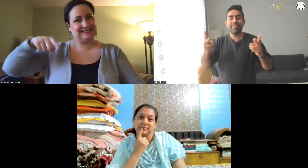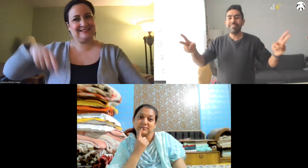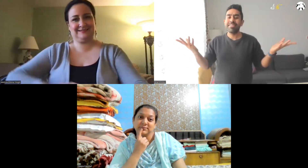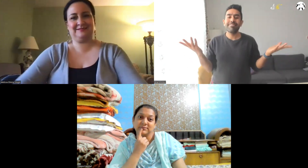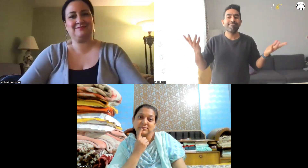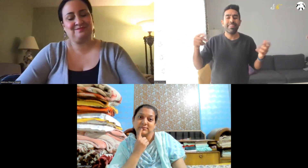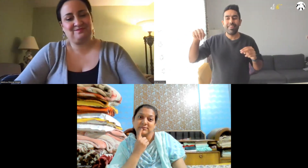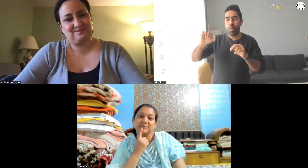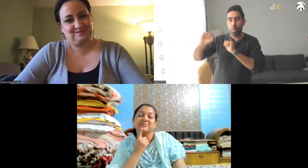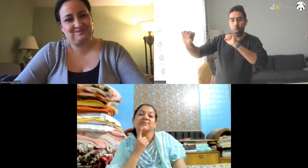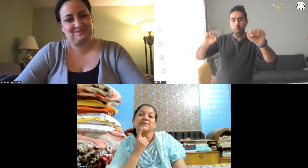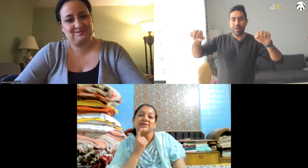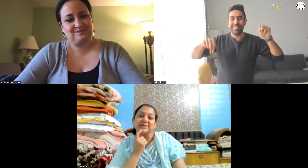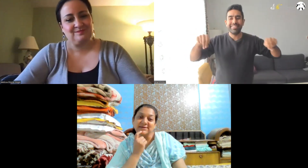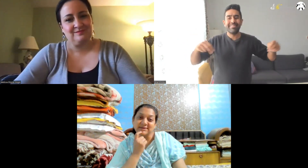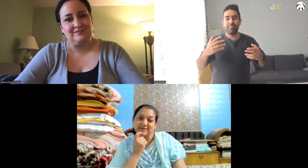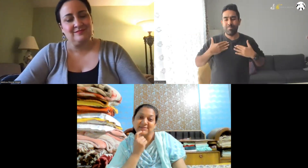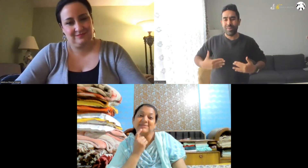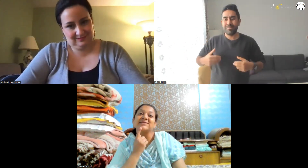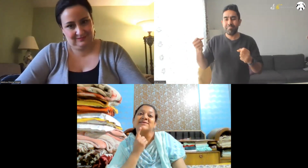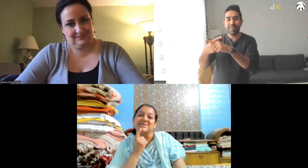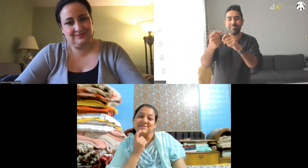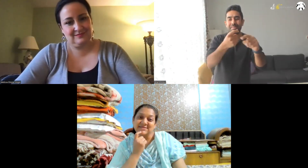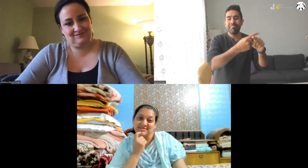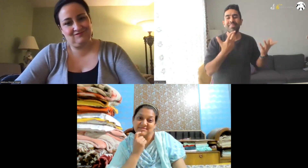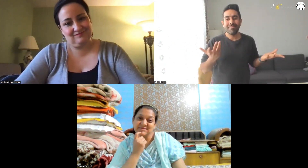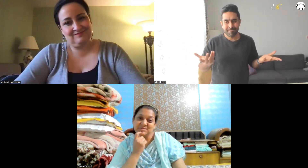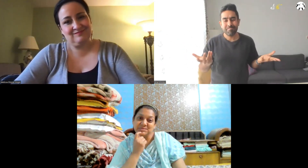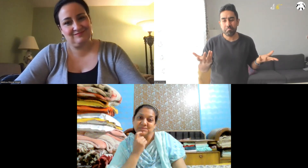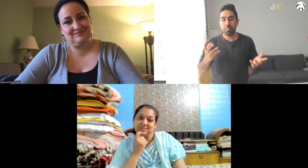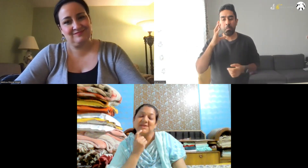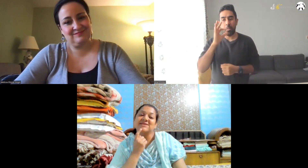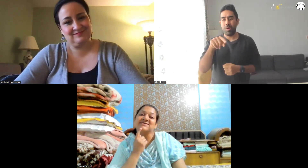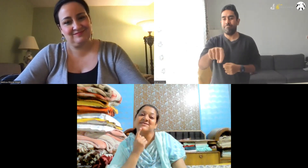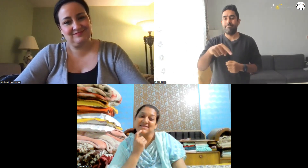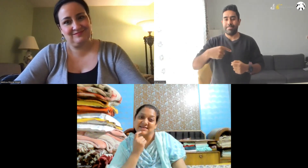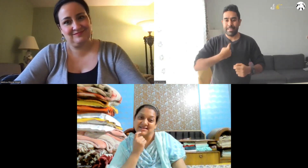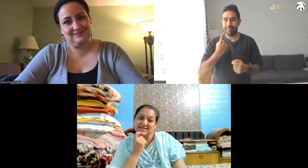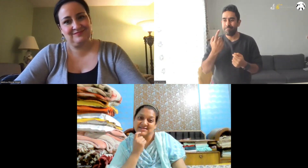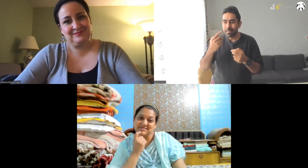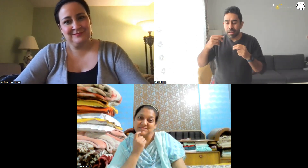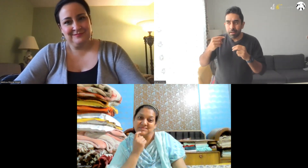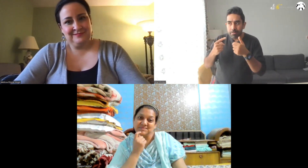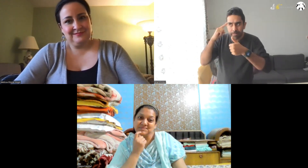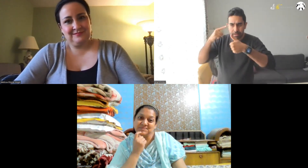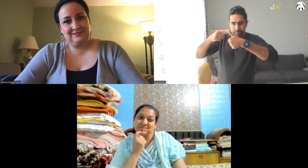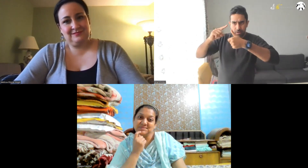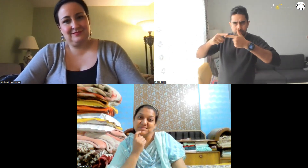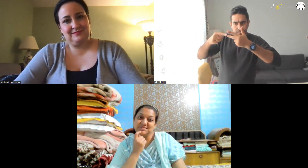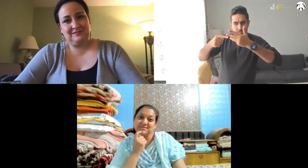maybe some people say that you also have to eat some meat. Some bodies require meat. Some people eat only vegetarian